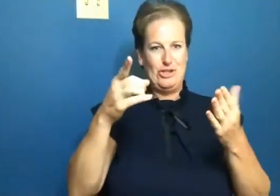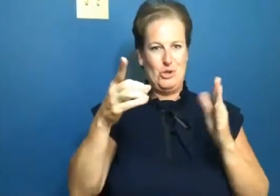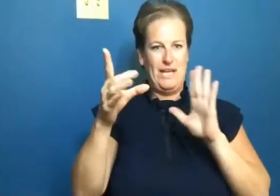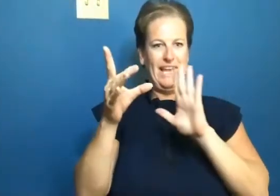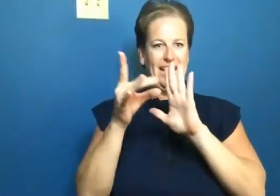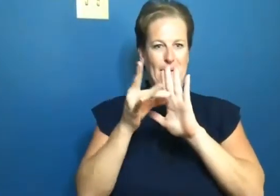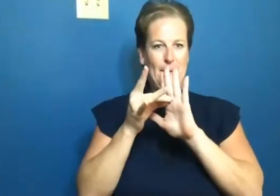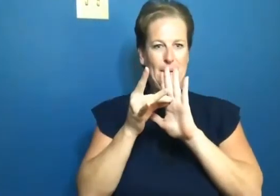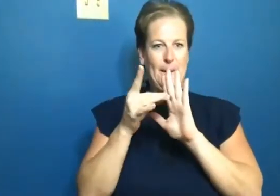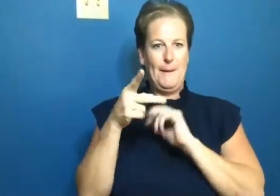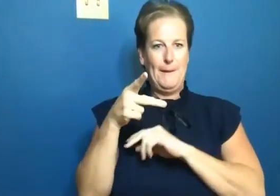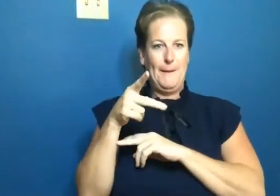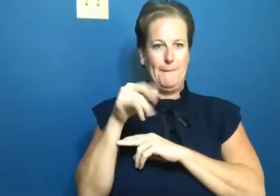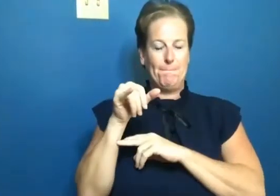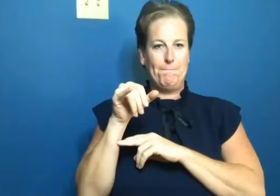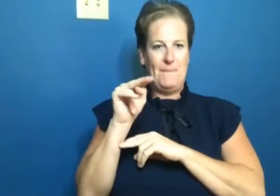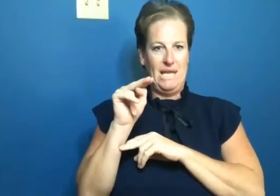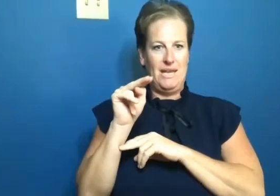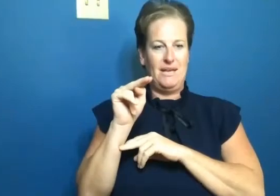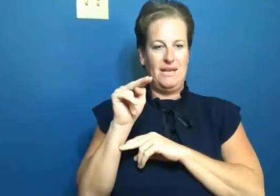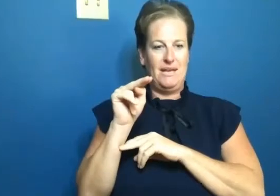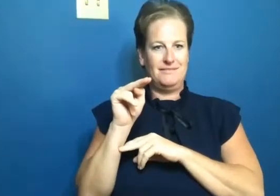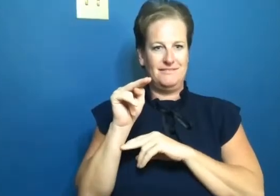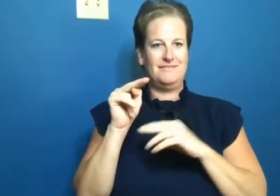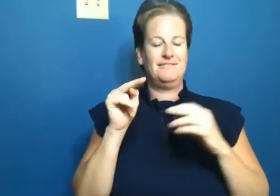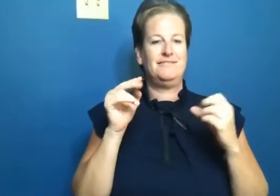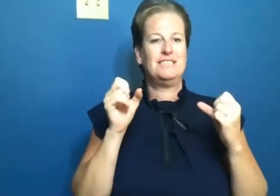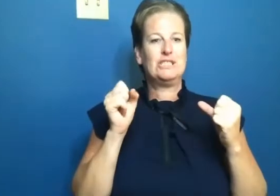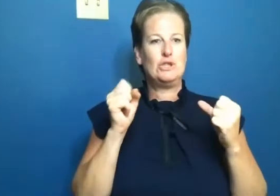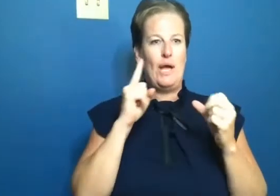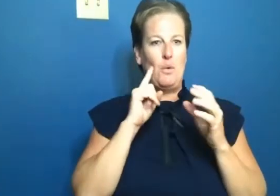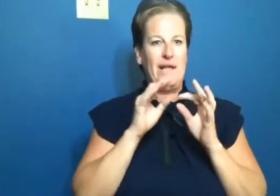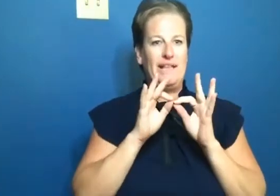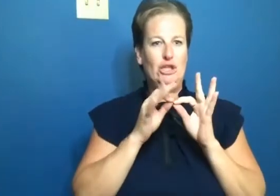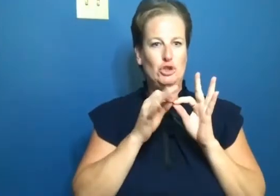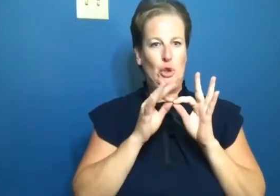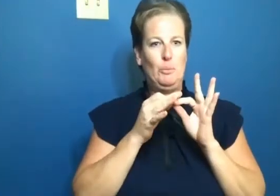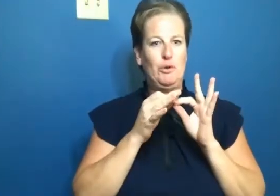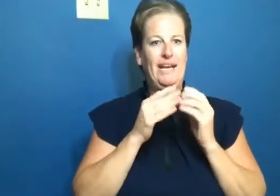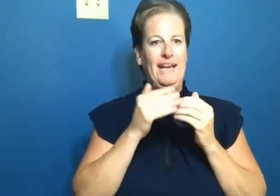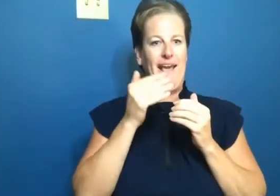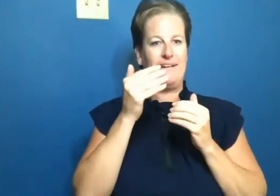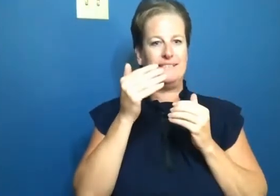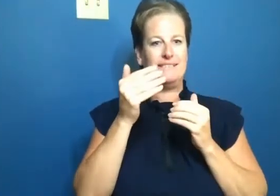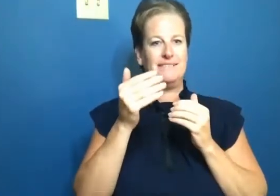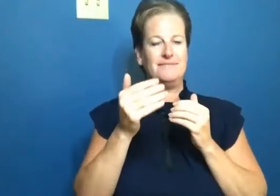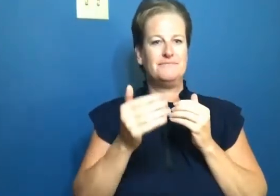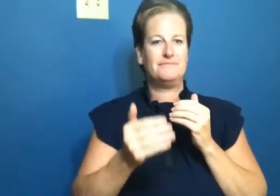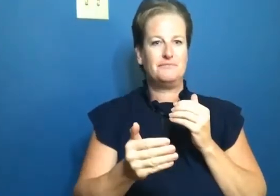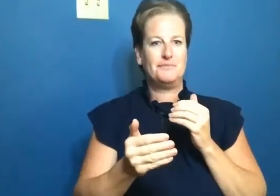follow. And then I came here, and all of a sudden I needed to be a